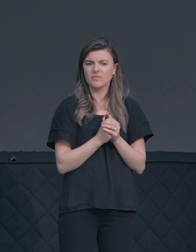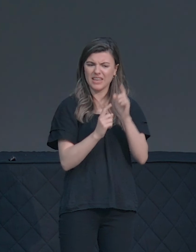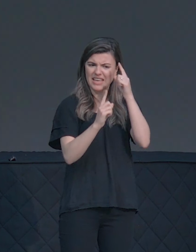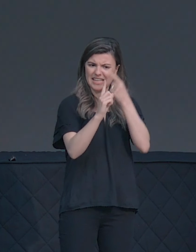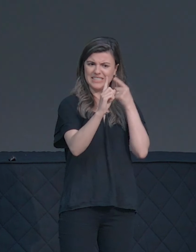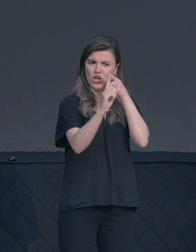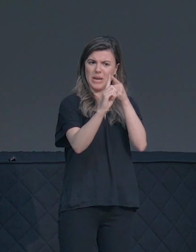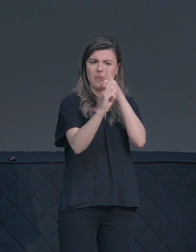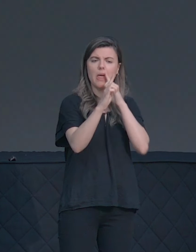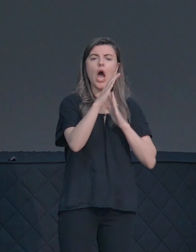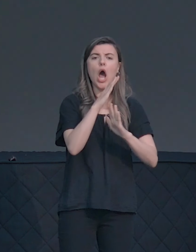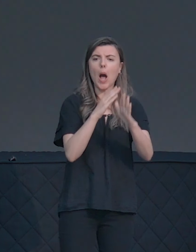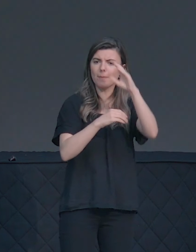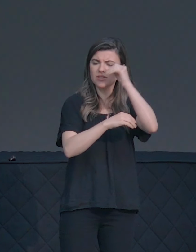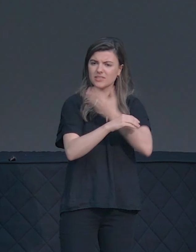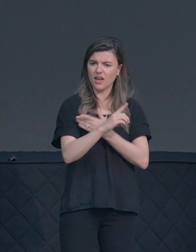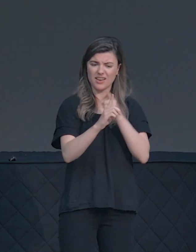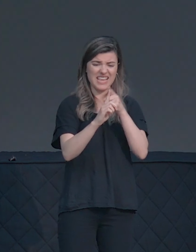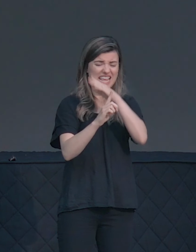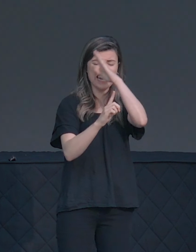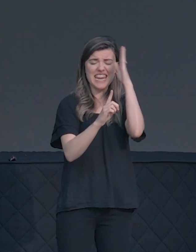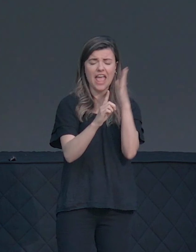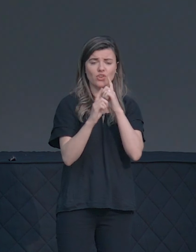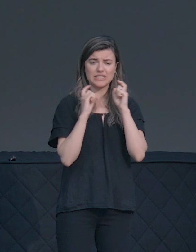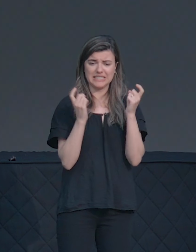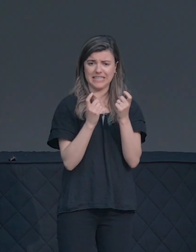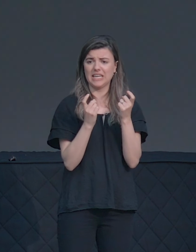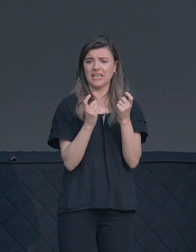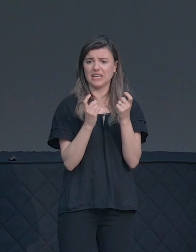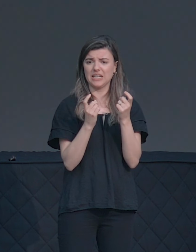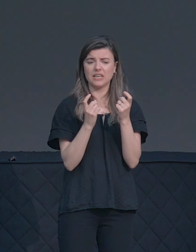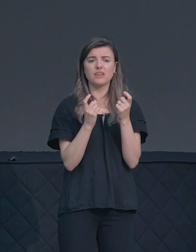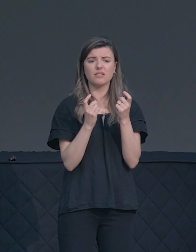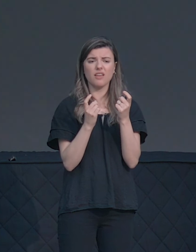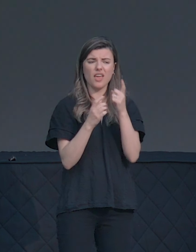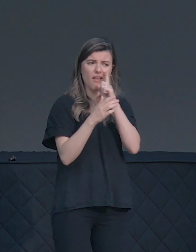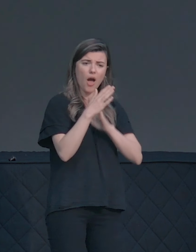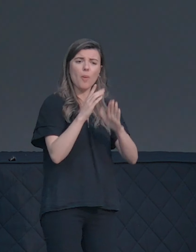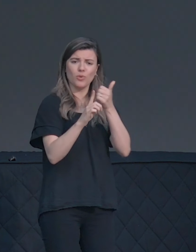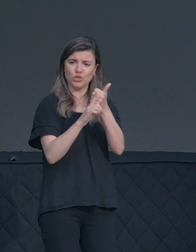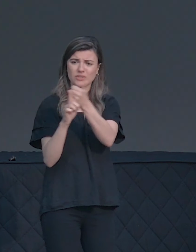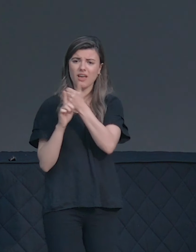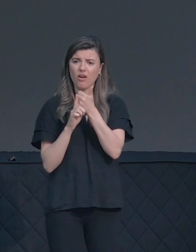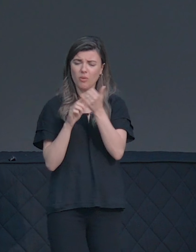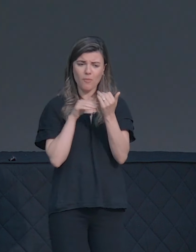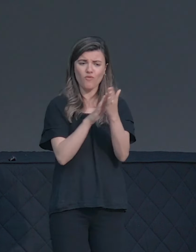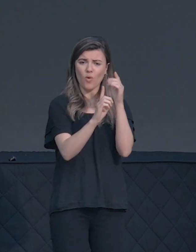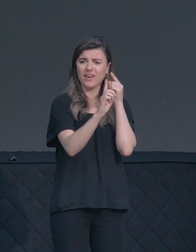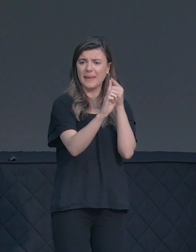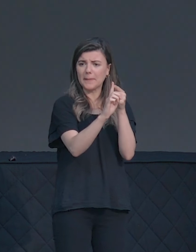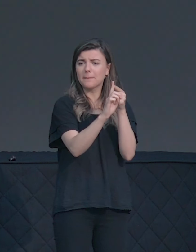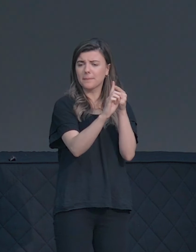humble Son, who will never sin, and humble yourself before him in